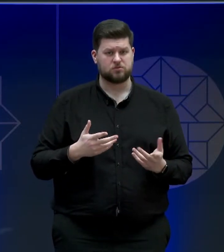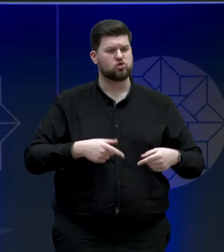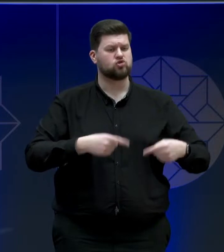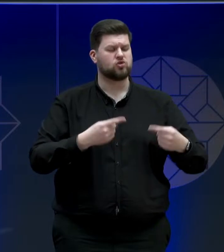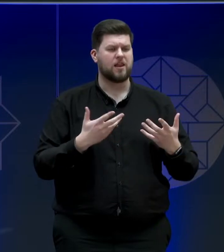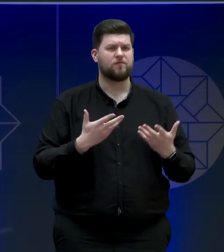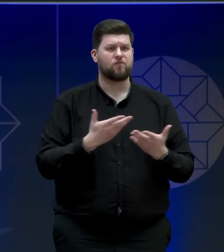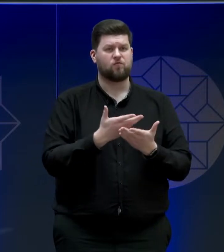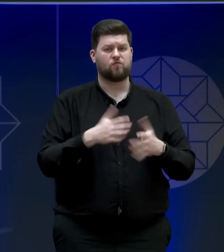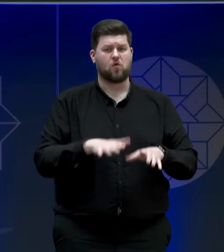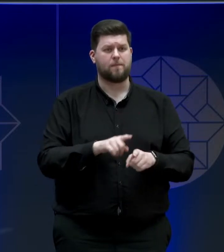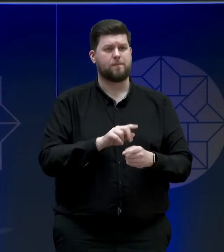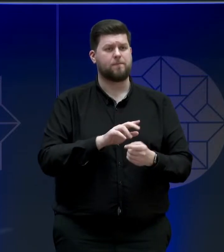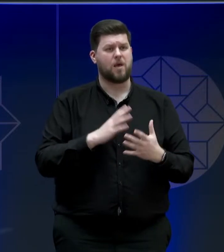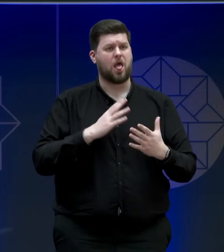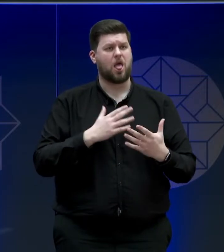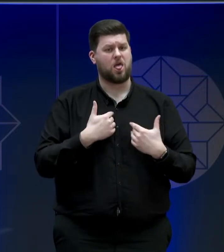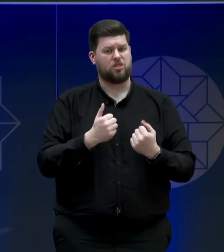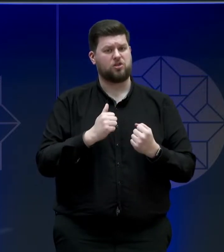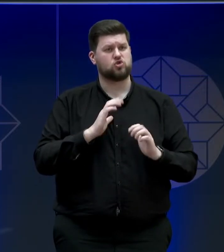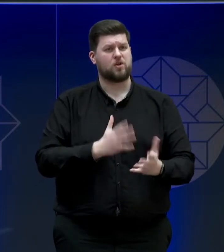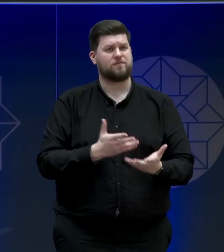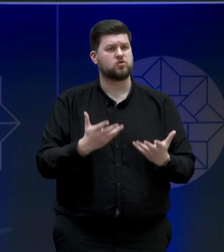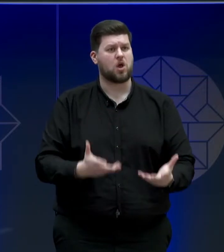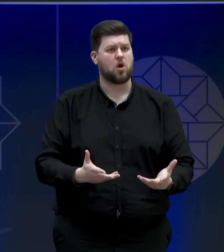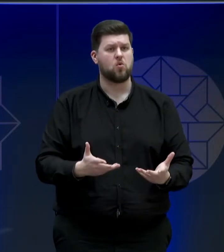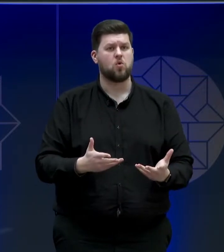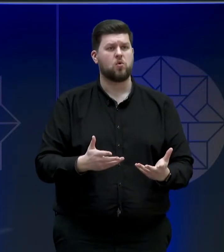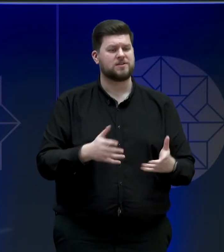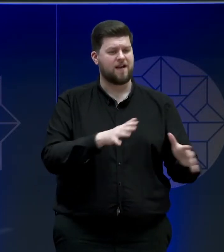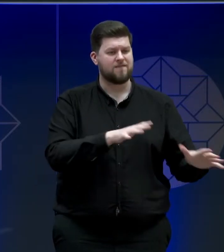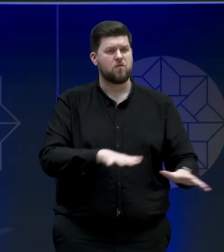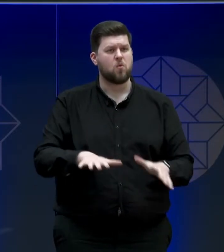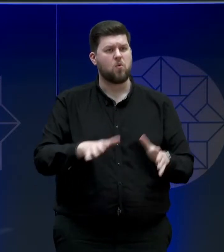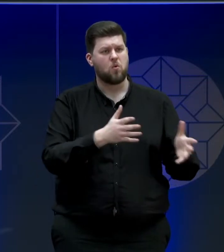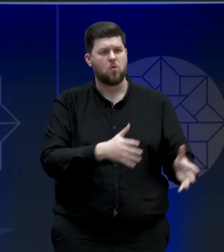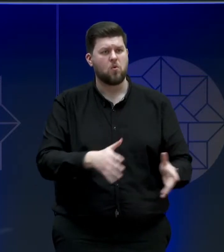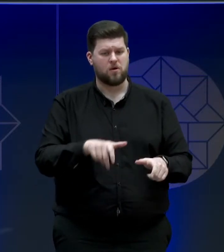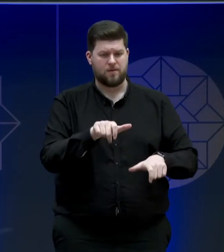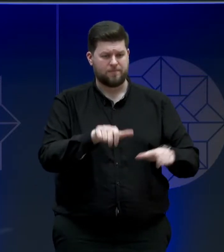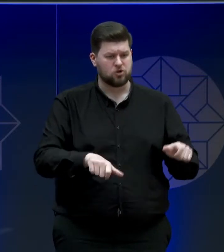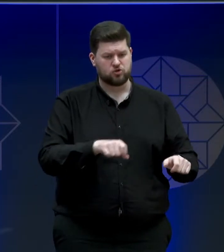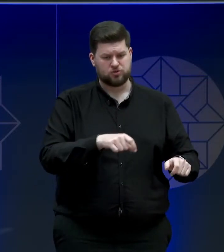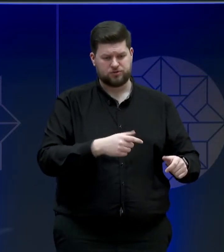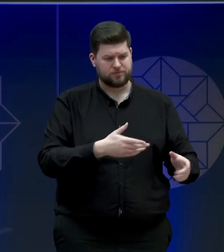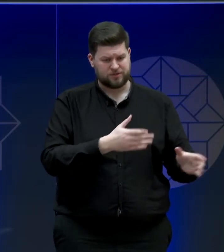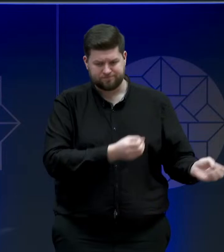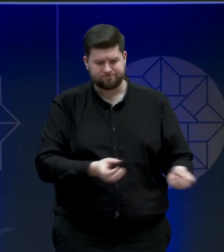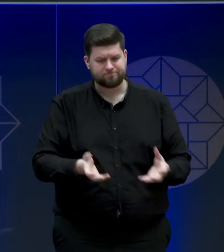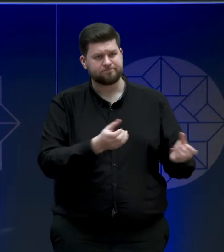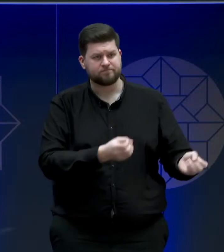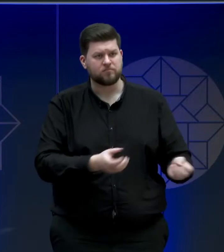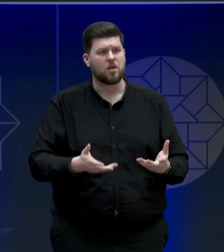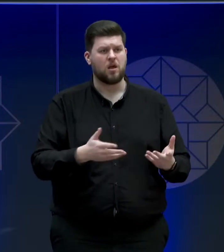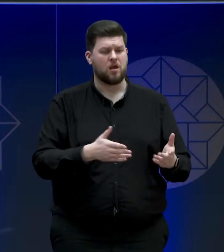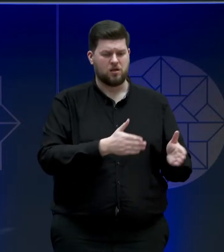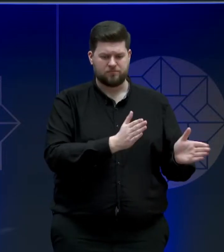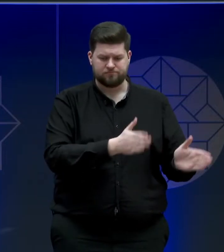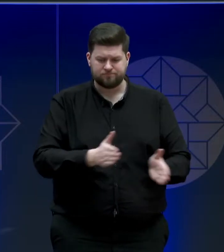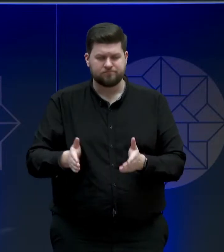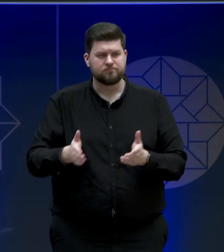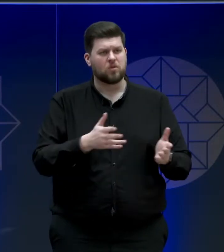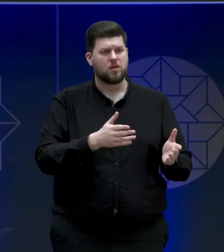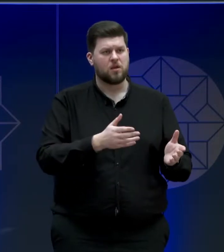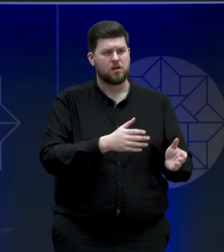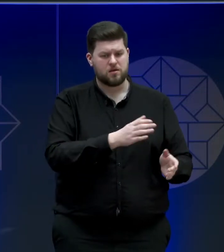just now is the flow of patients is not good enough. And so,